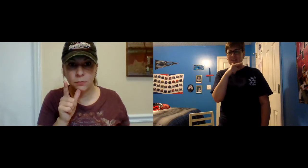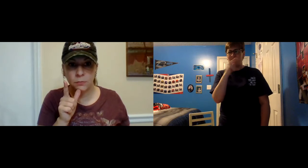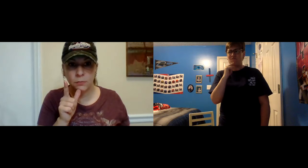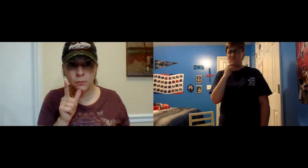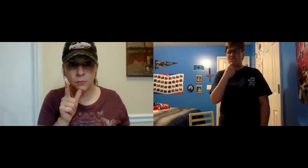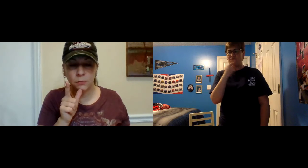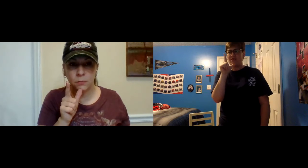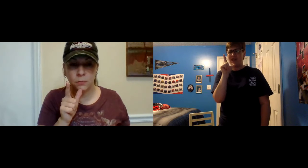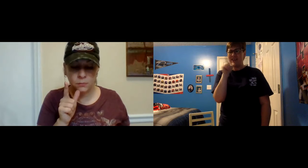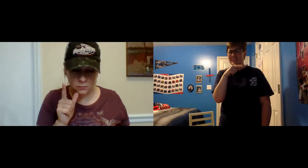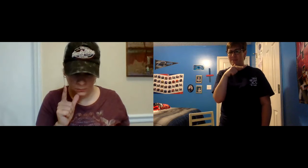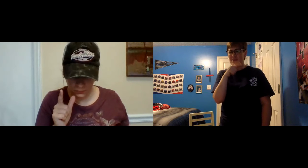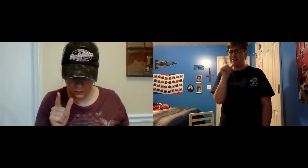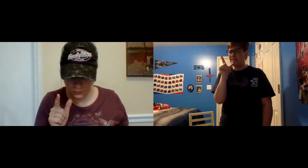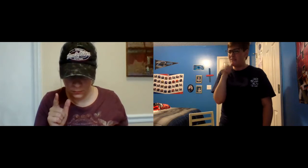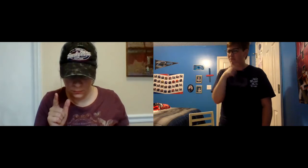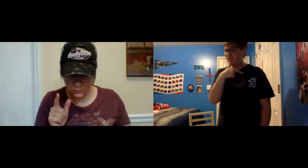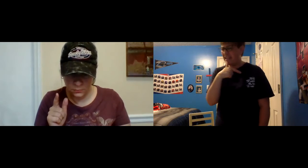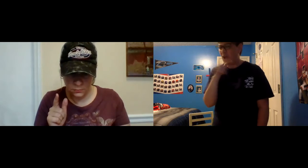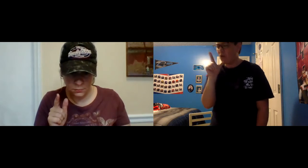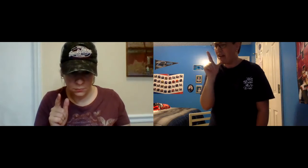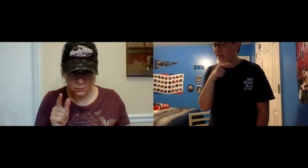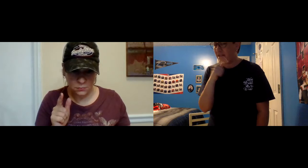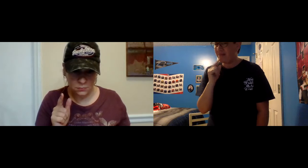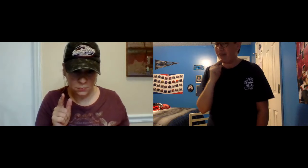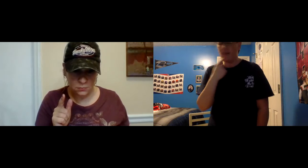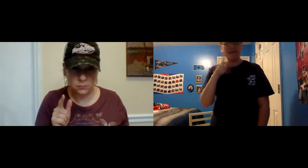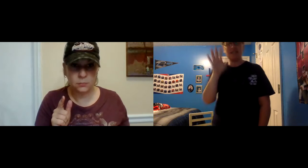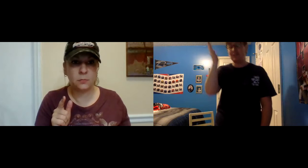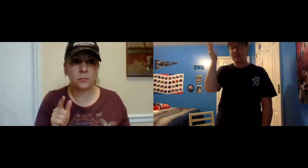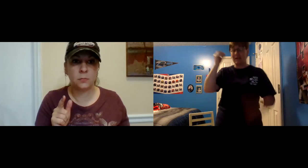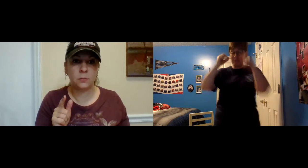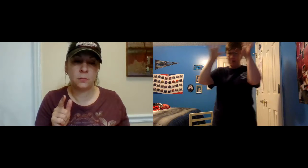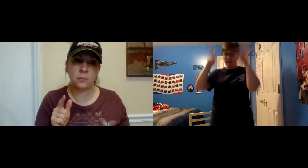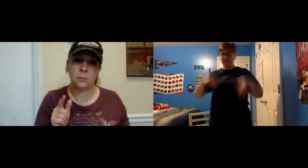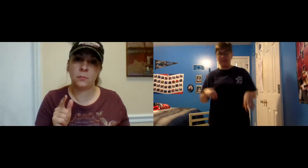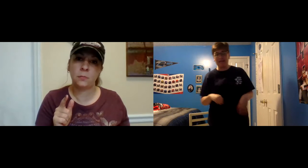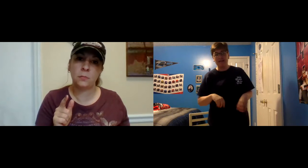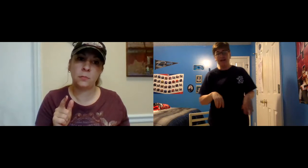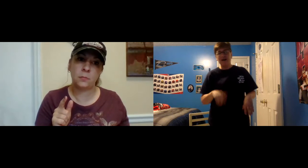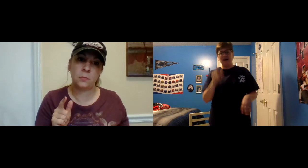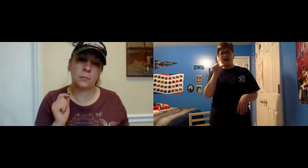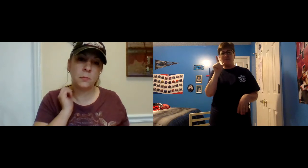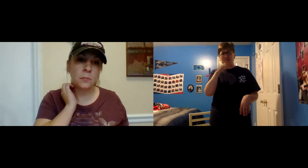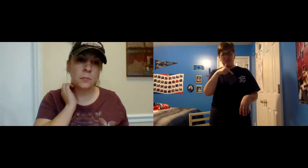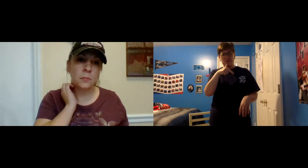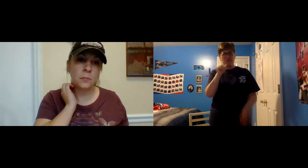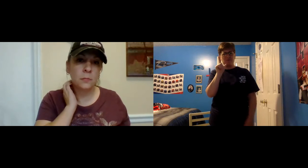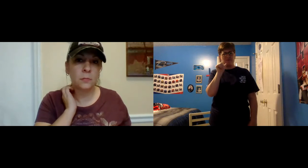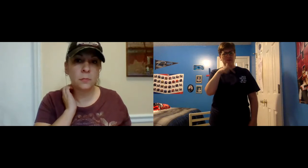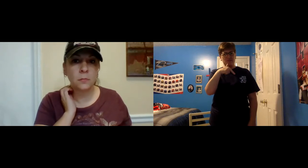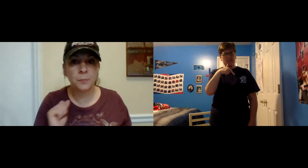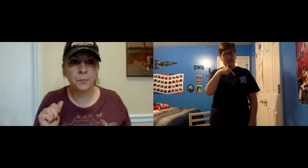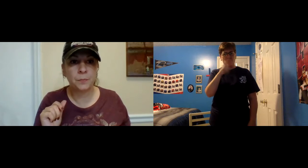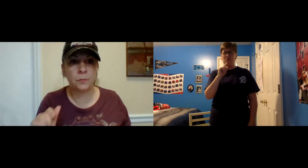think that might be the sign for sour now, but anyways, it just kind of popped in my head. I was trying to